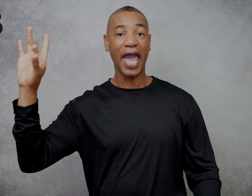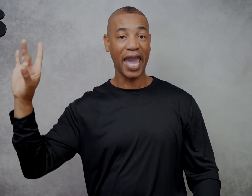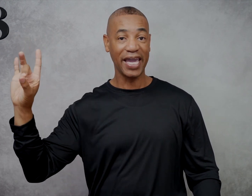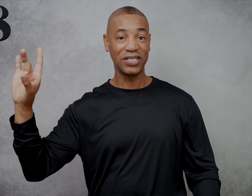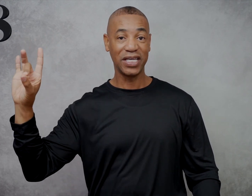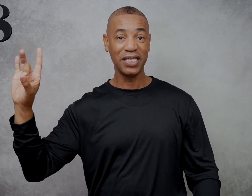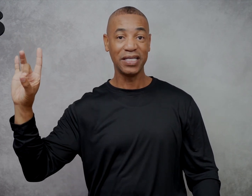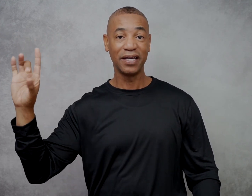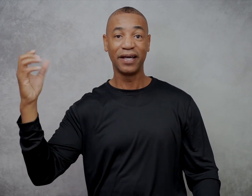18,